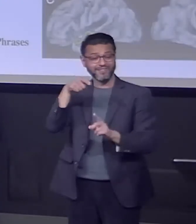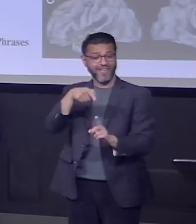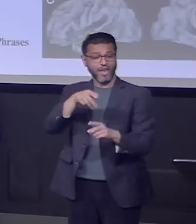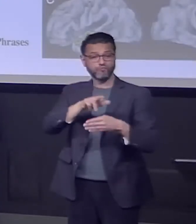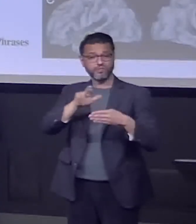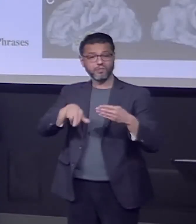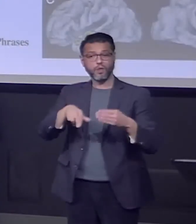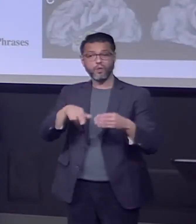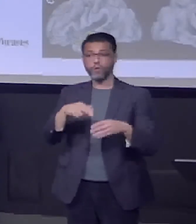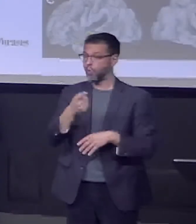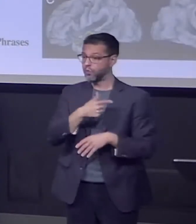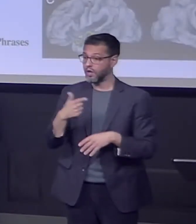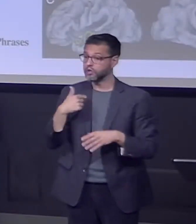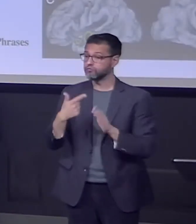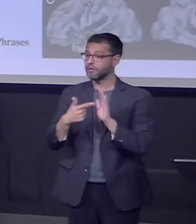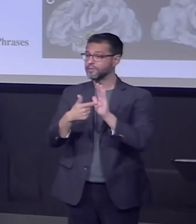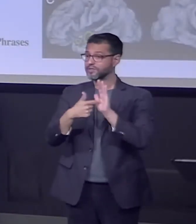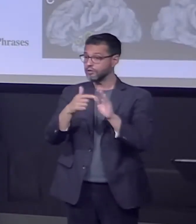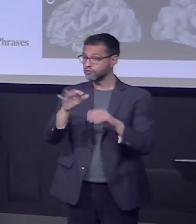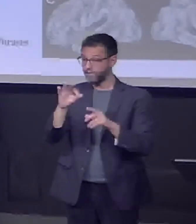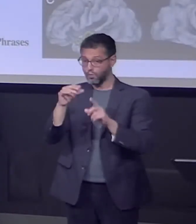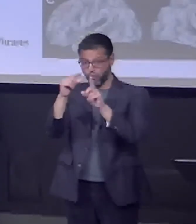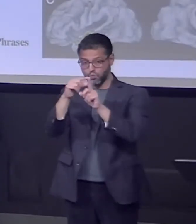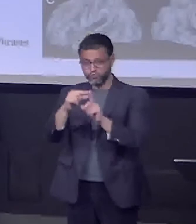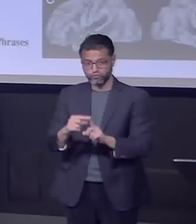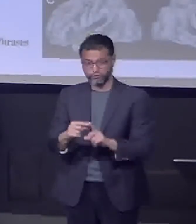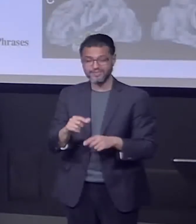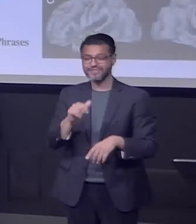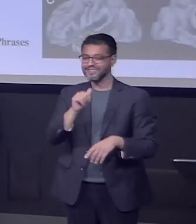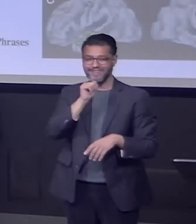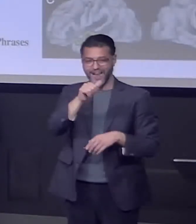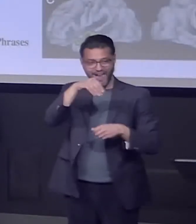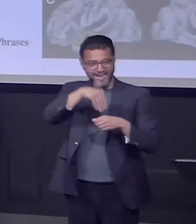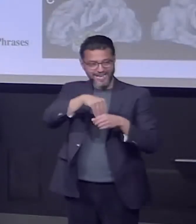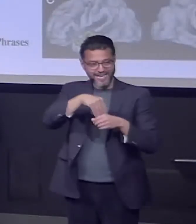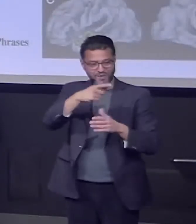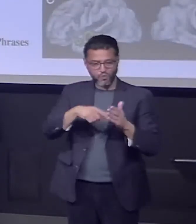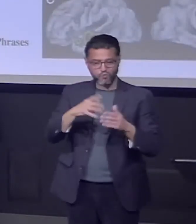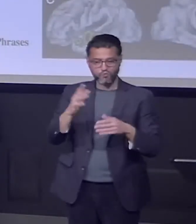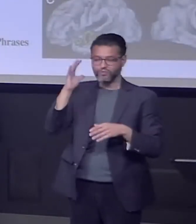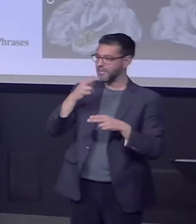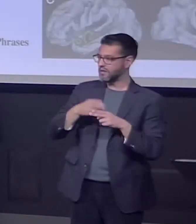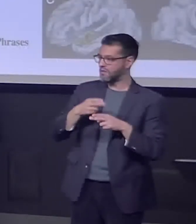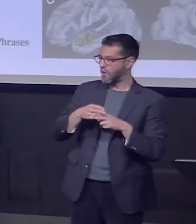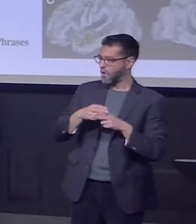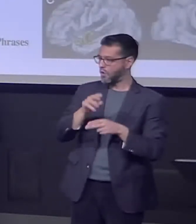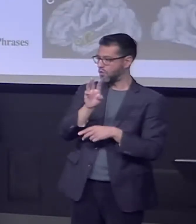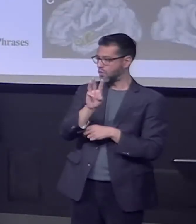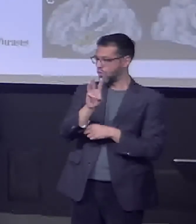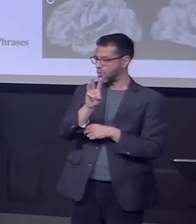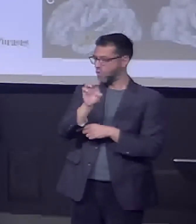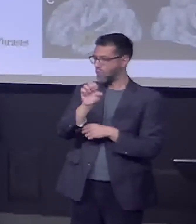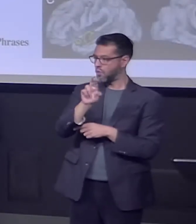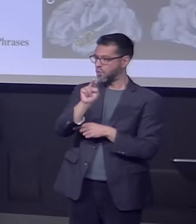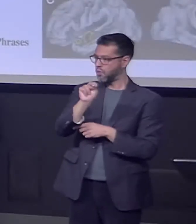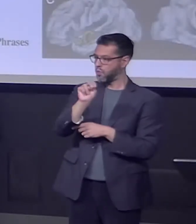is that the representation of words is not in what used to be called Wernicke's area, but it's much more